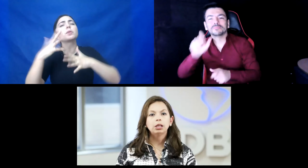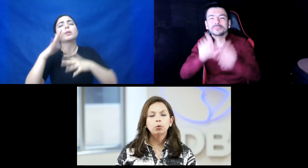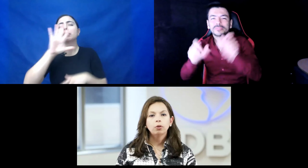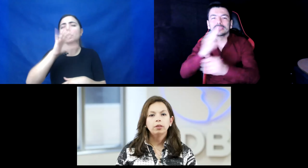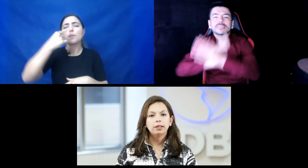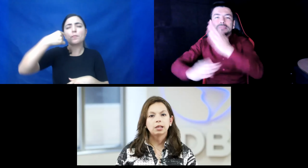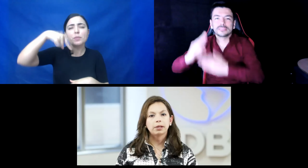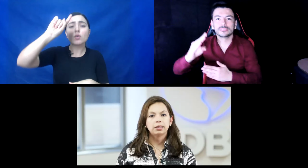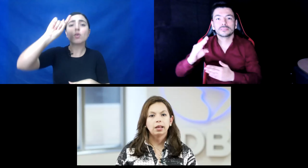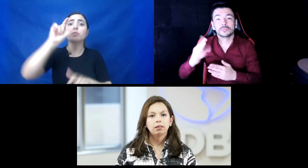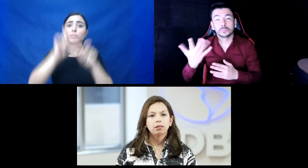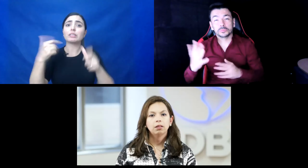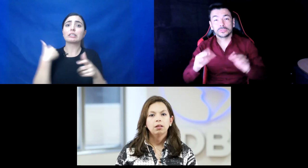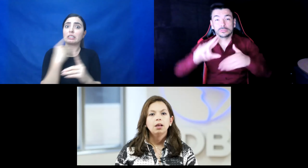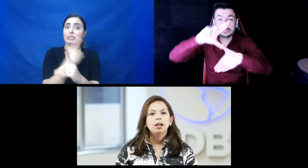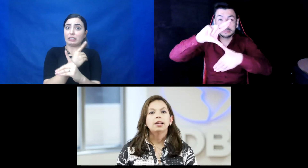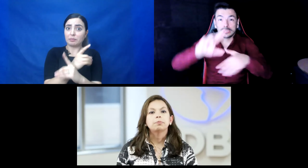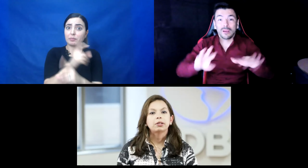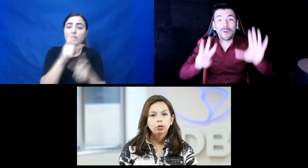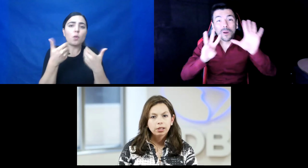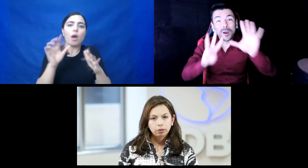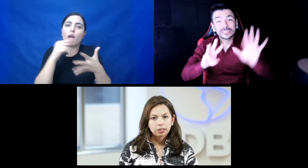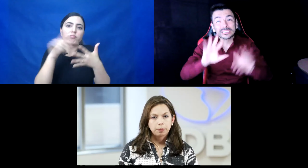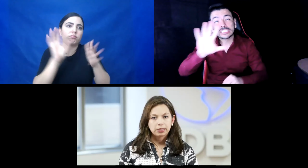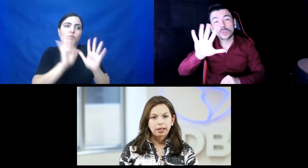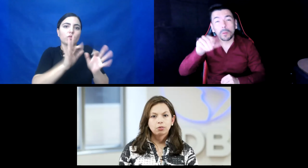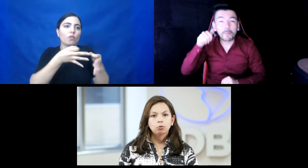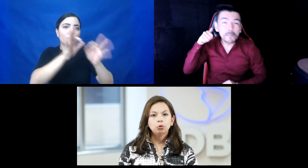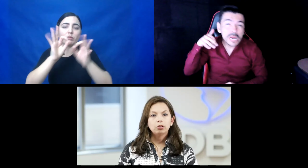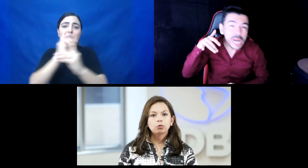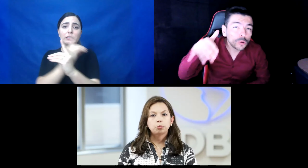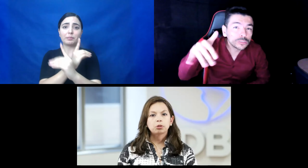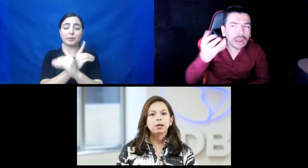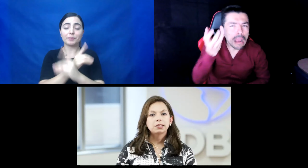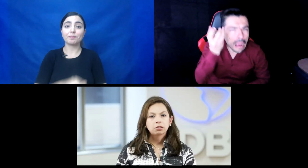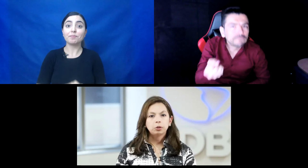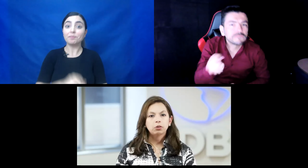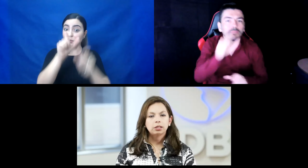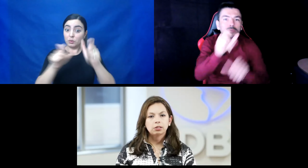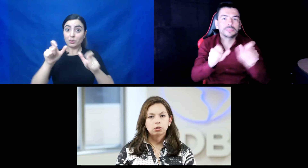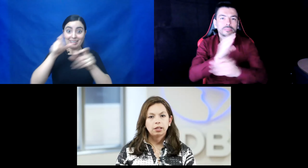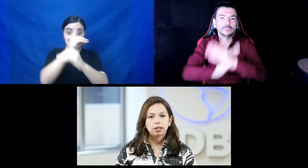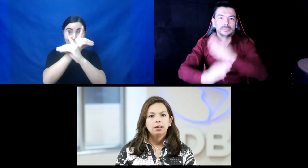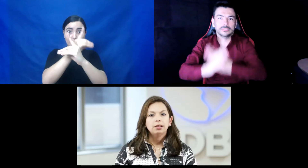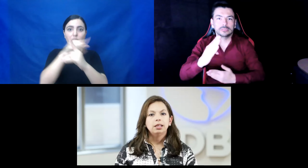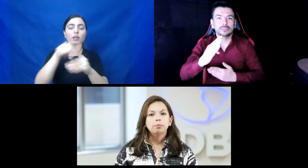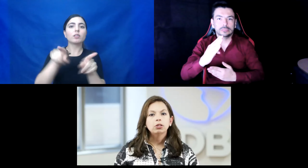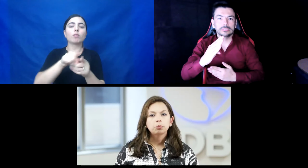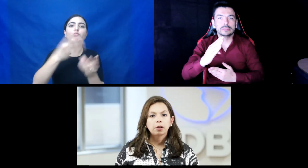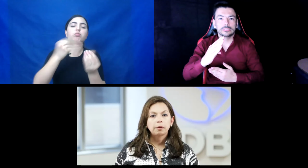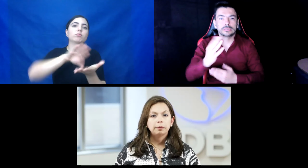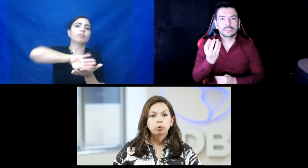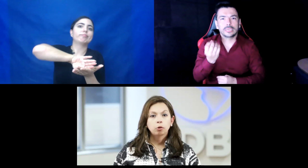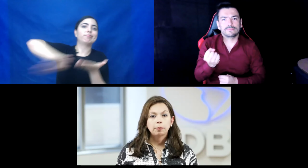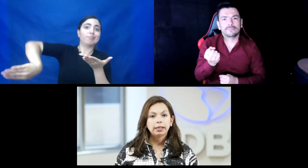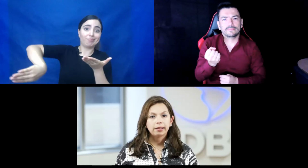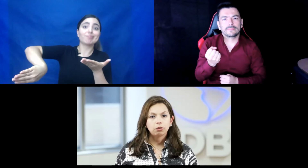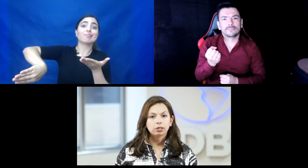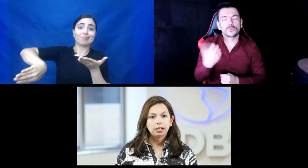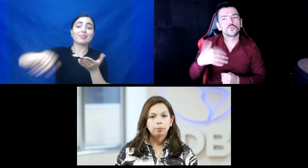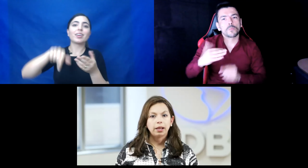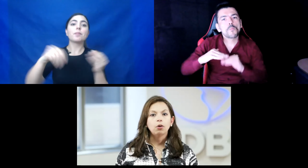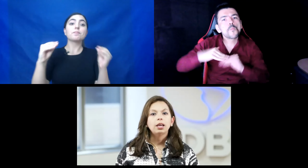Caribbean region, we have 85 million people with some form of disability. Disabled persons are one of the most marginalized groups